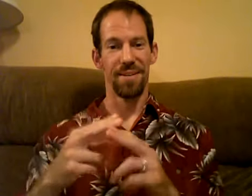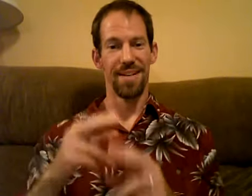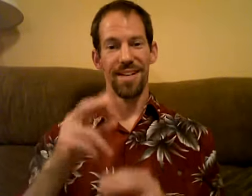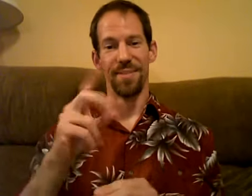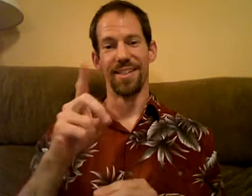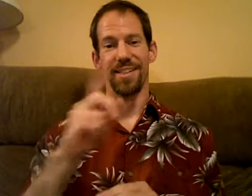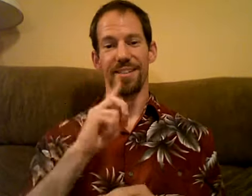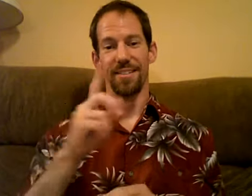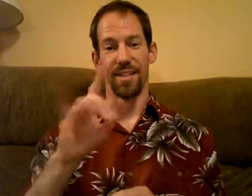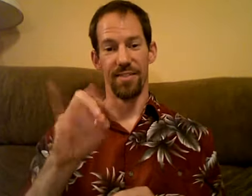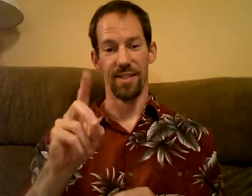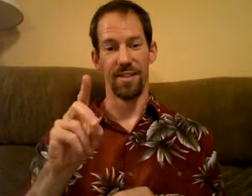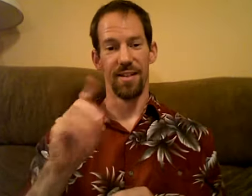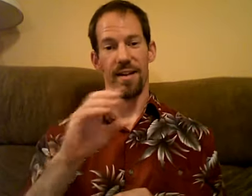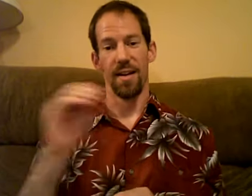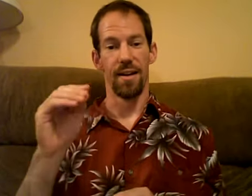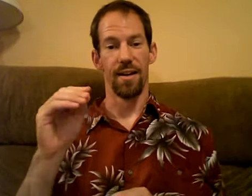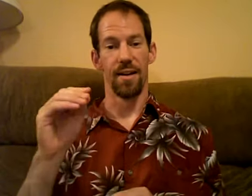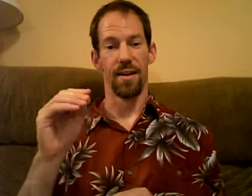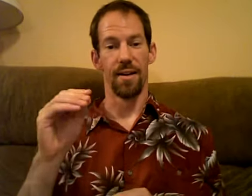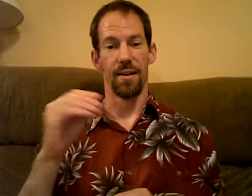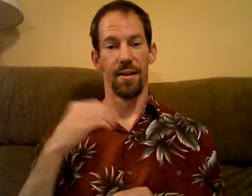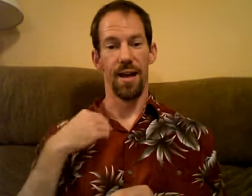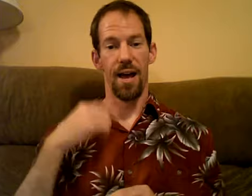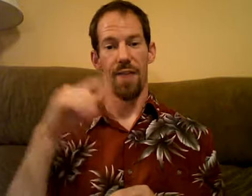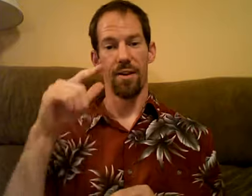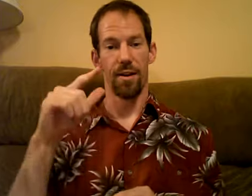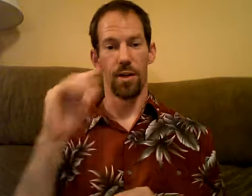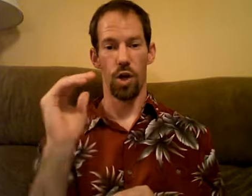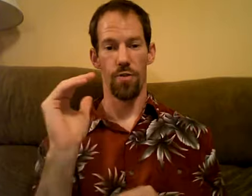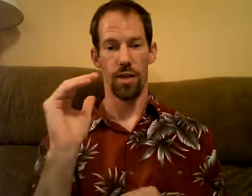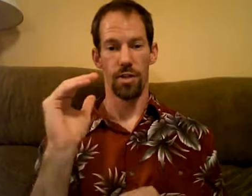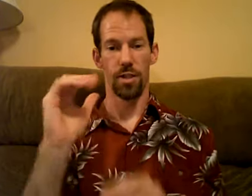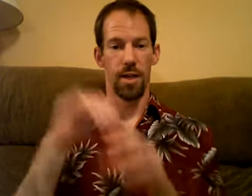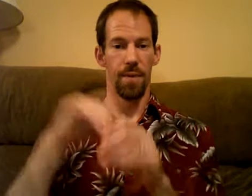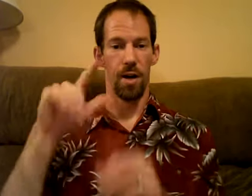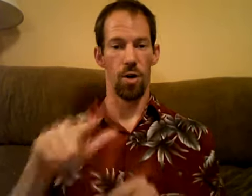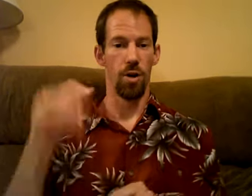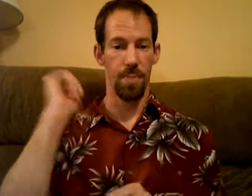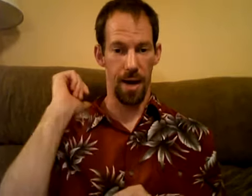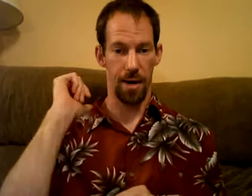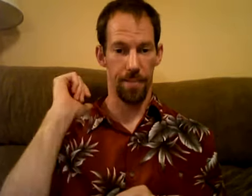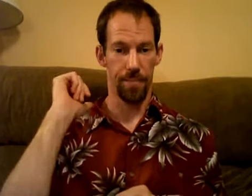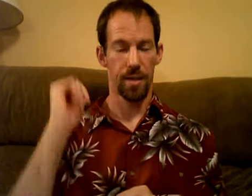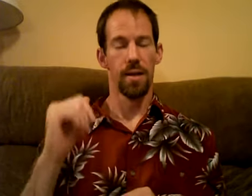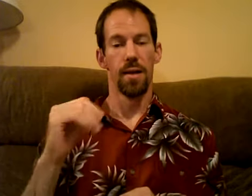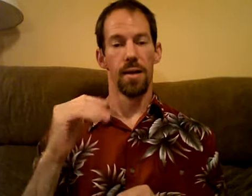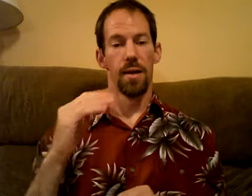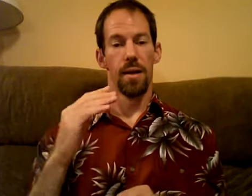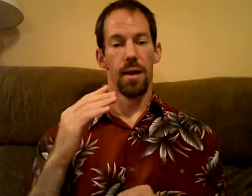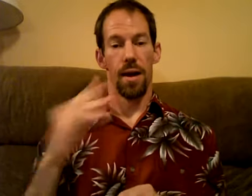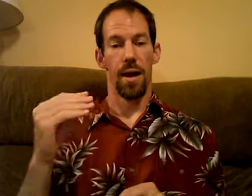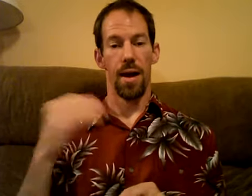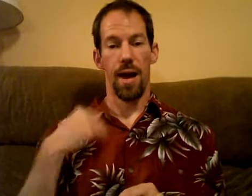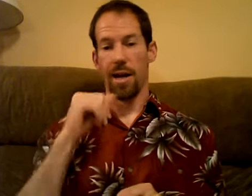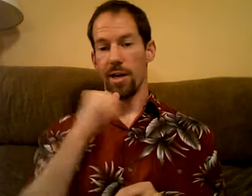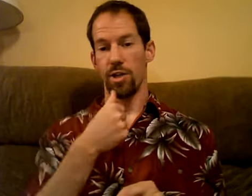My name is David, and I have a curvature in my lower back, and I